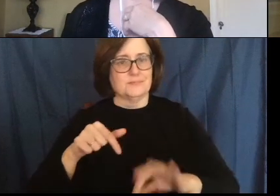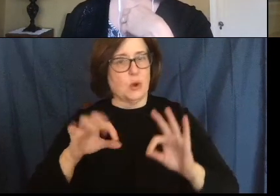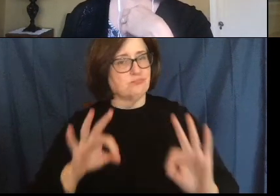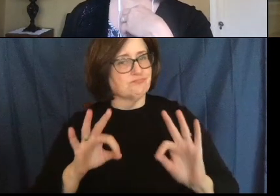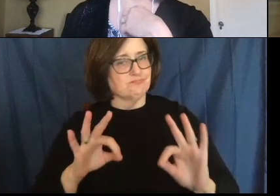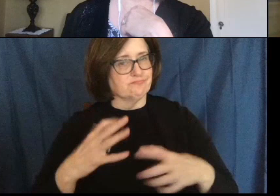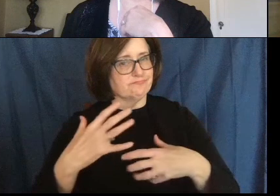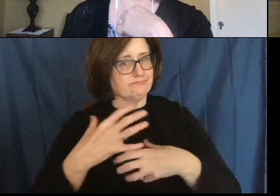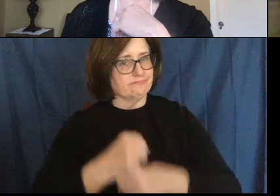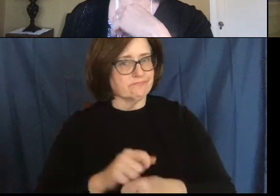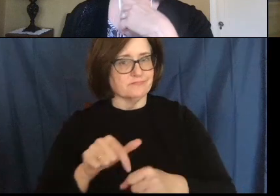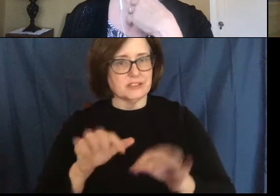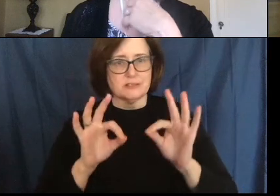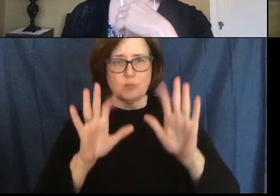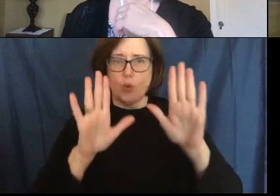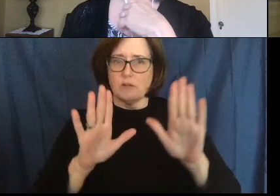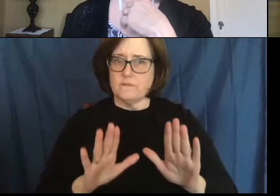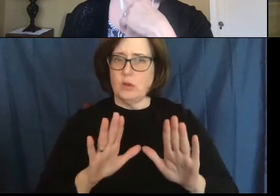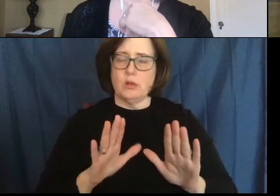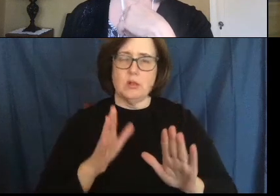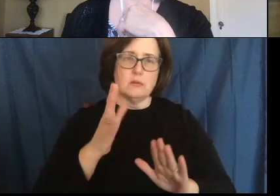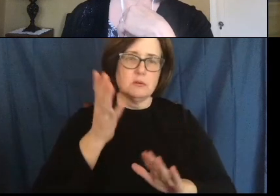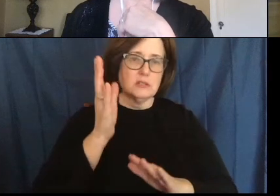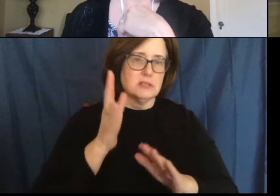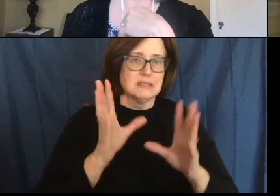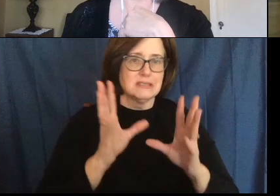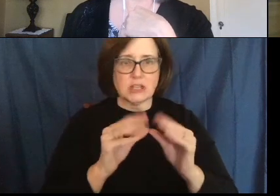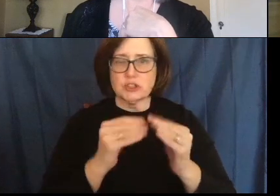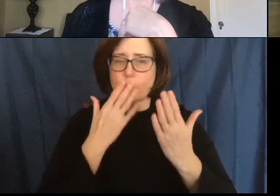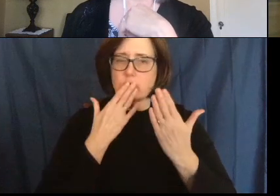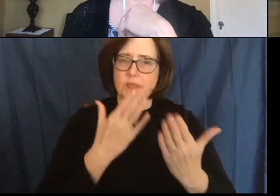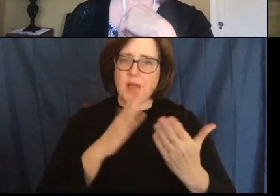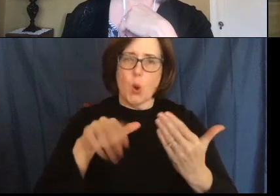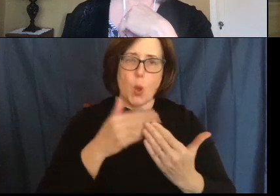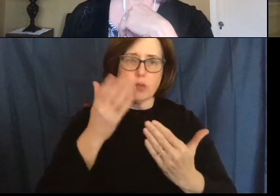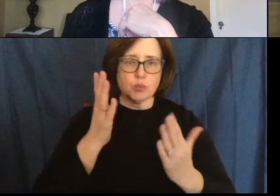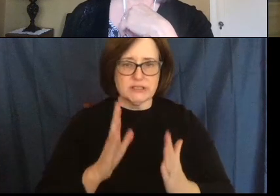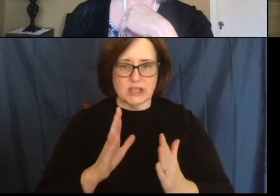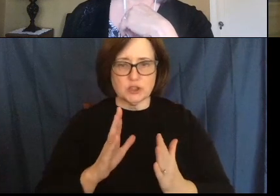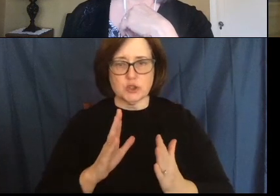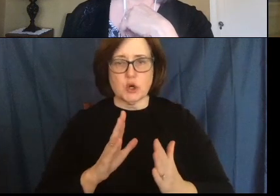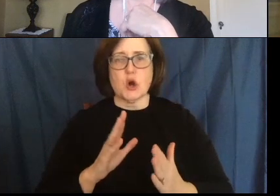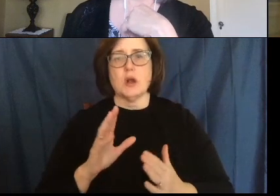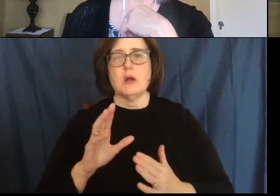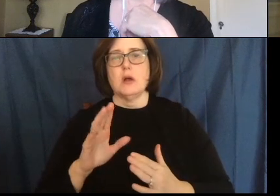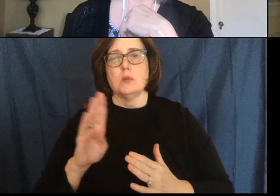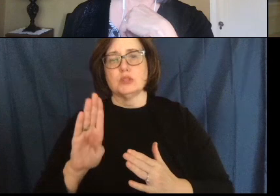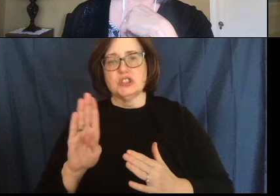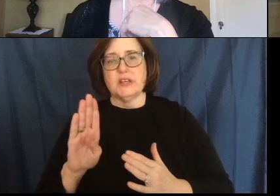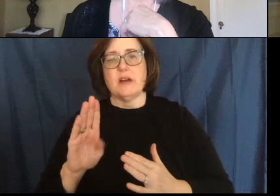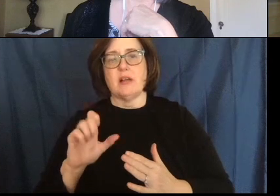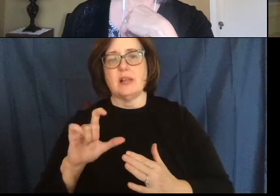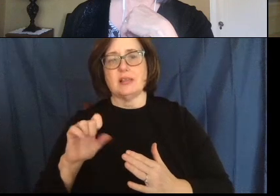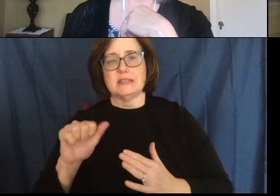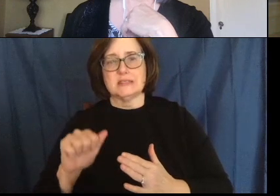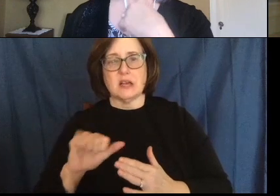thank all of our session presenters, Brisida, Alisa, and the team from World Vision, Jesper, Leslie, Stephen,